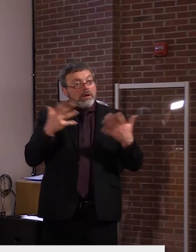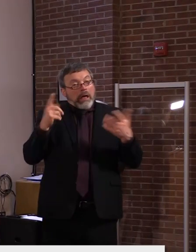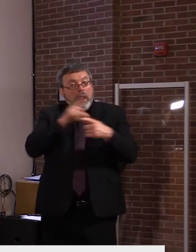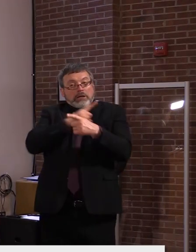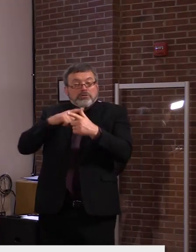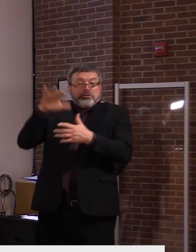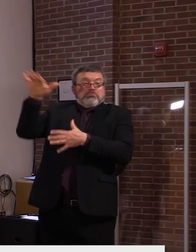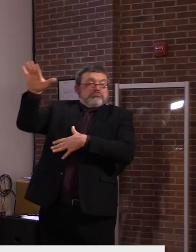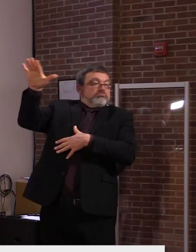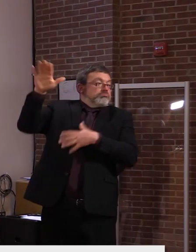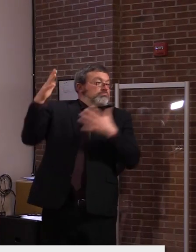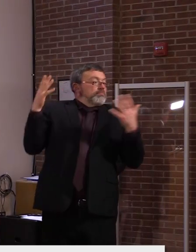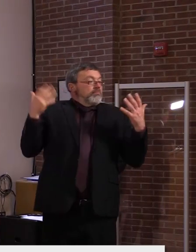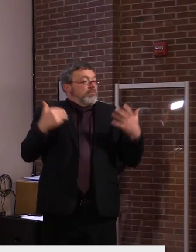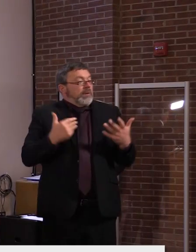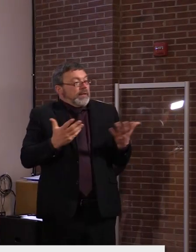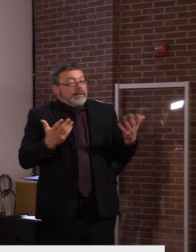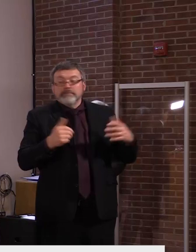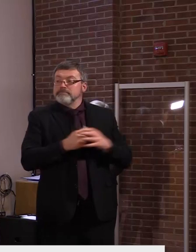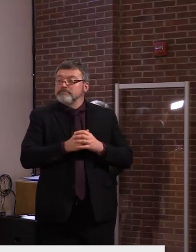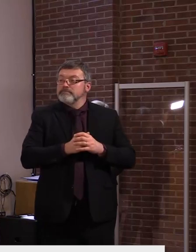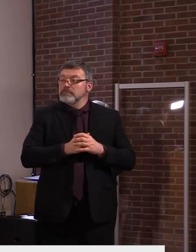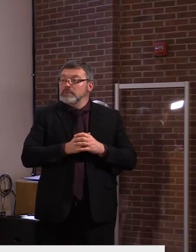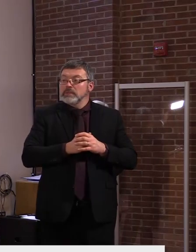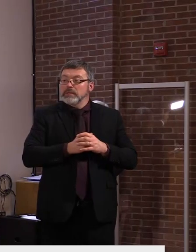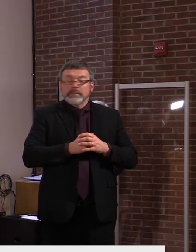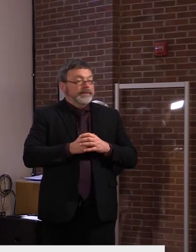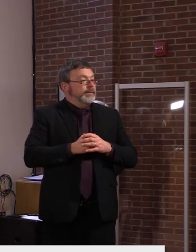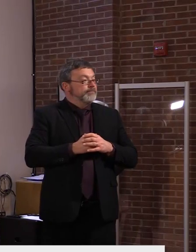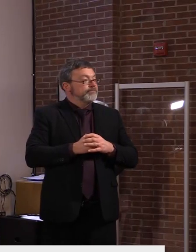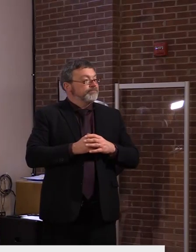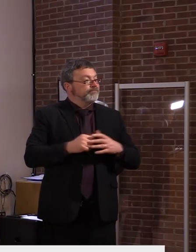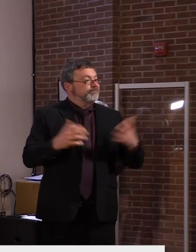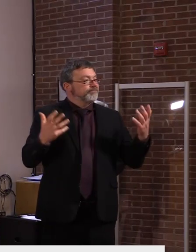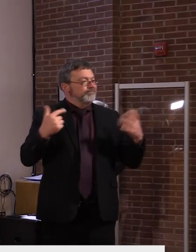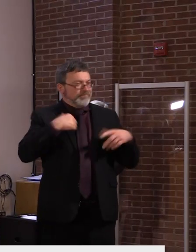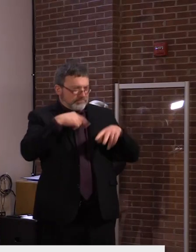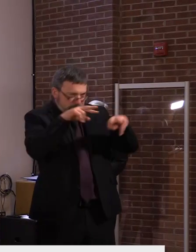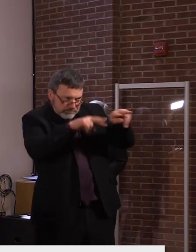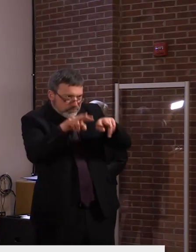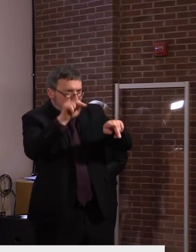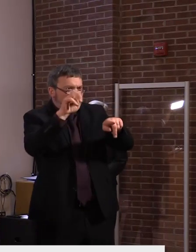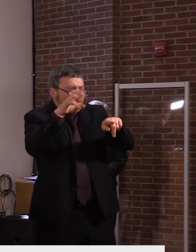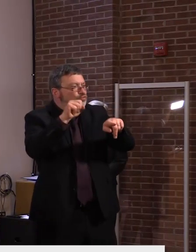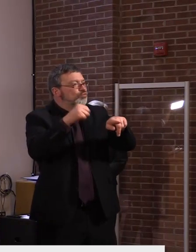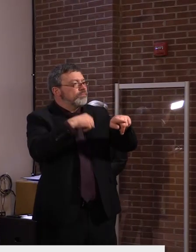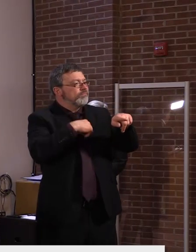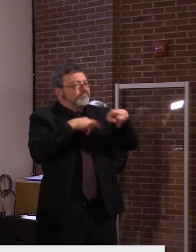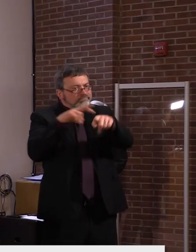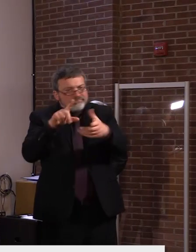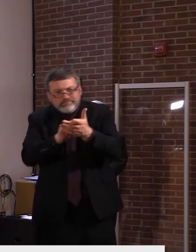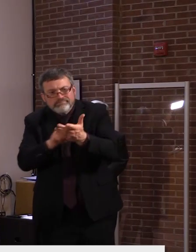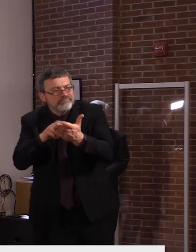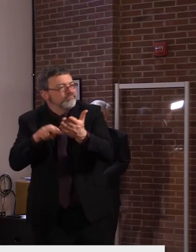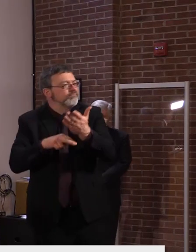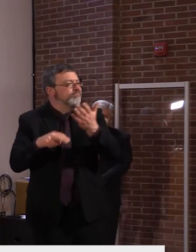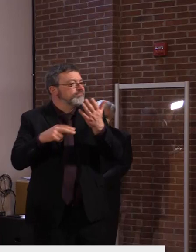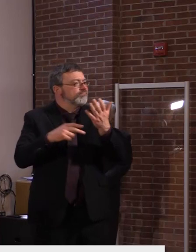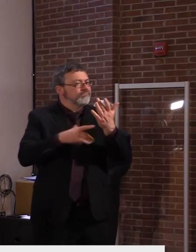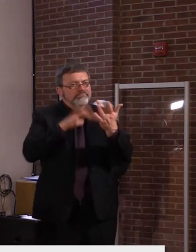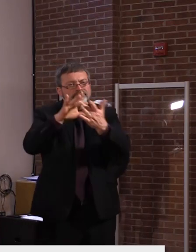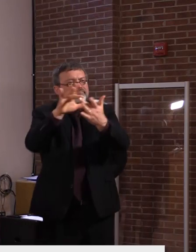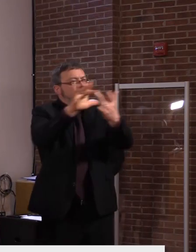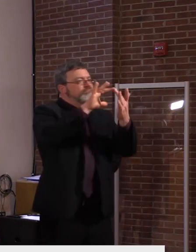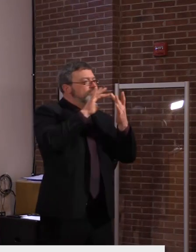But you know, I saw it on TV. I saw the I think it was Karen Horn on